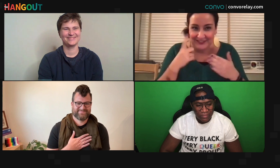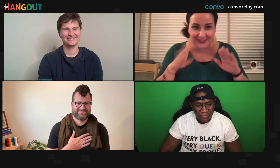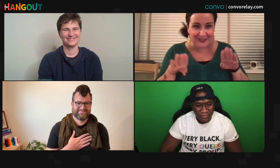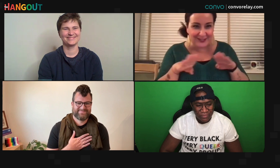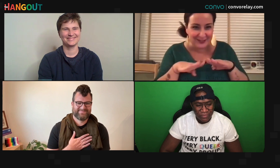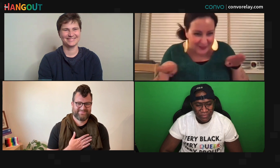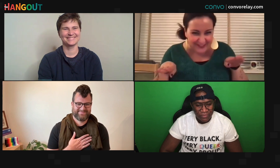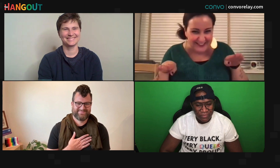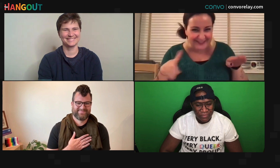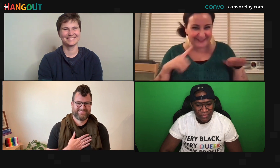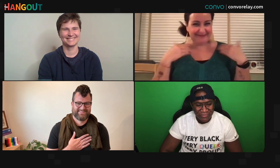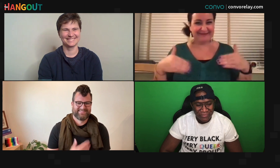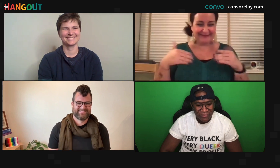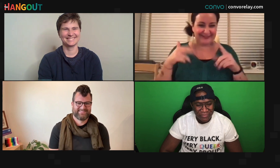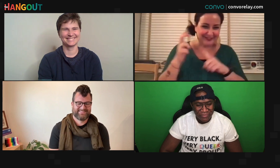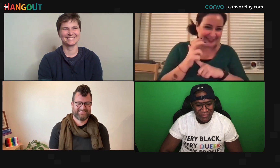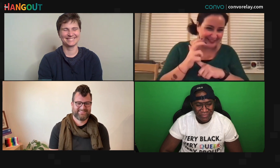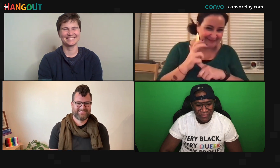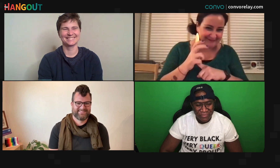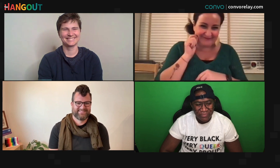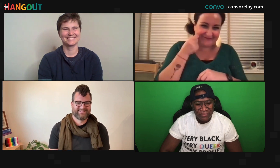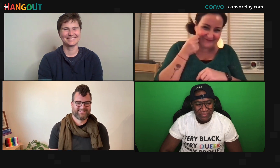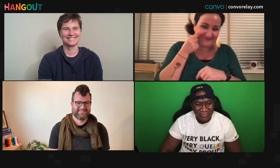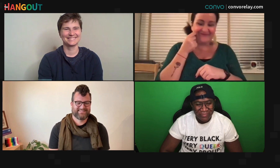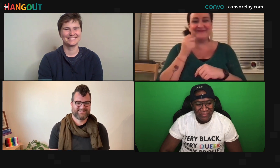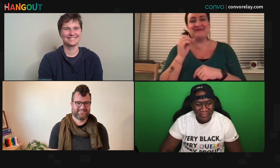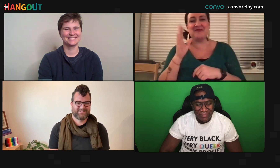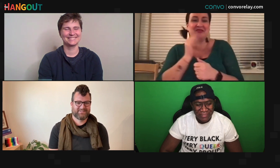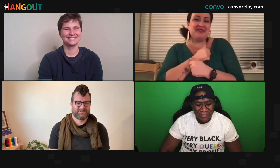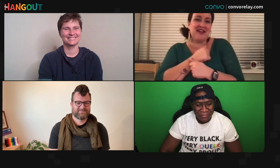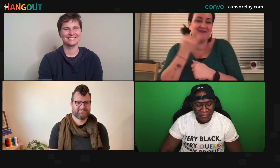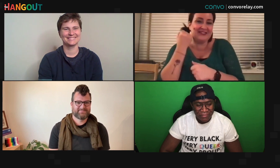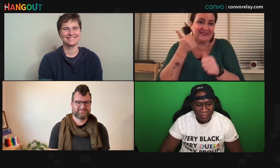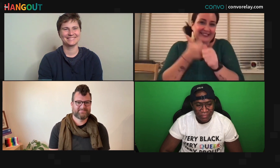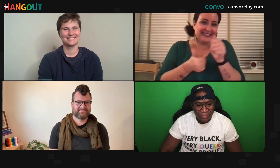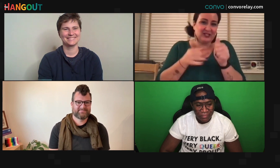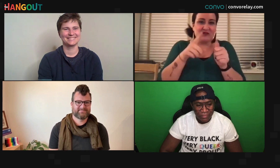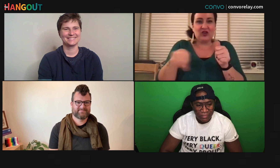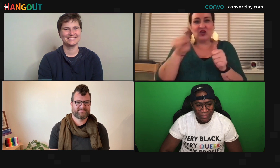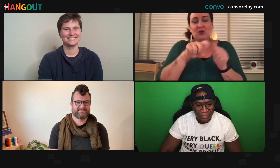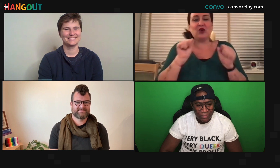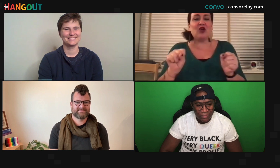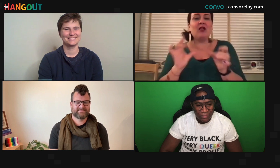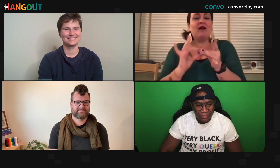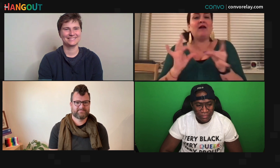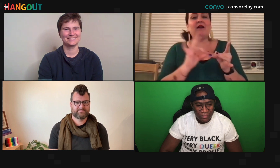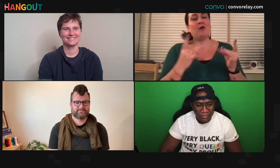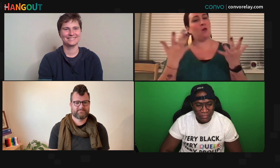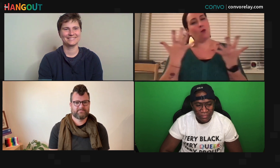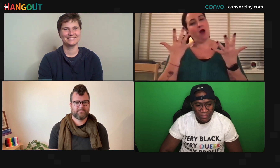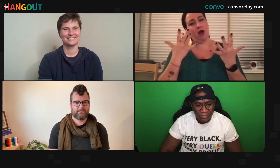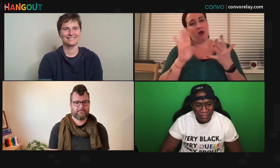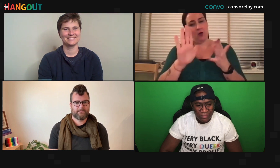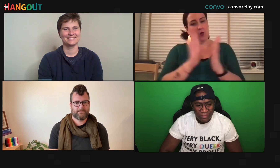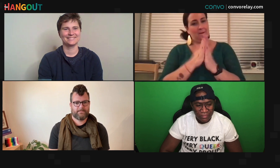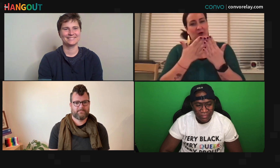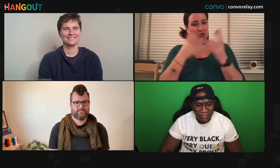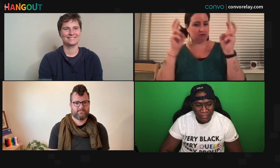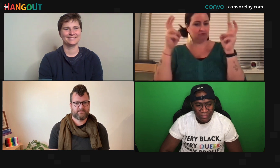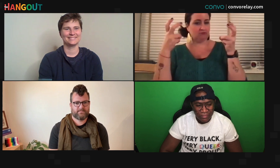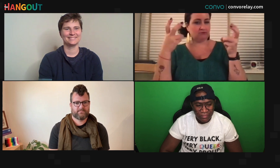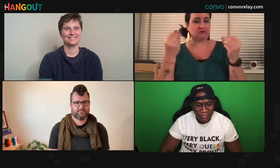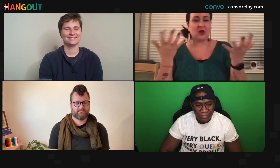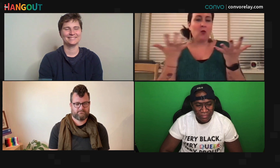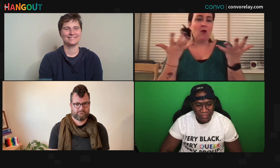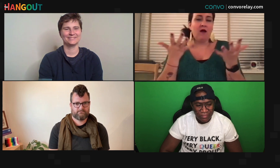the three of you are also authors for children books, which is amazing. I would love if each of you could